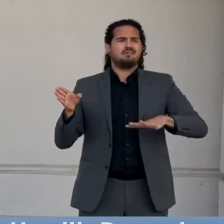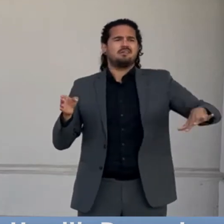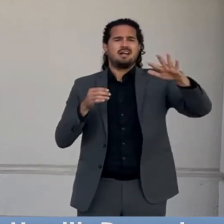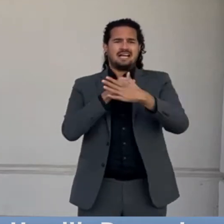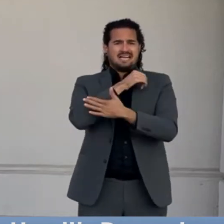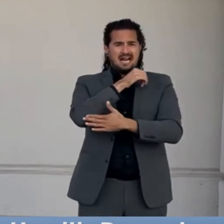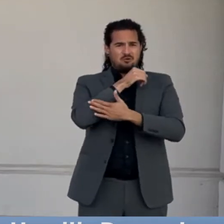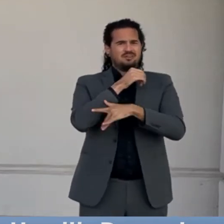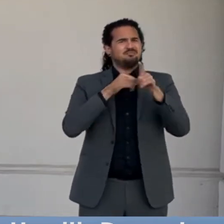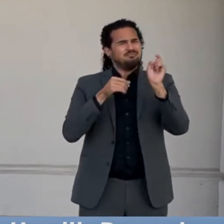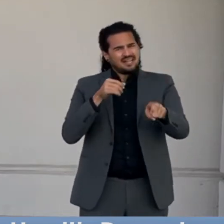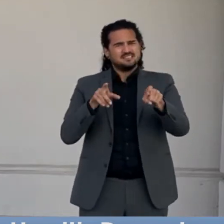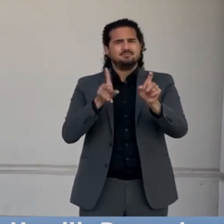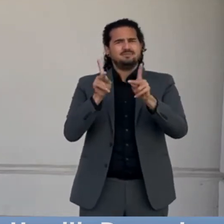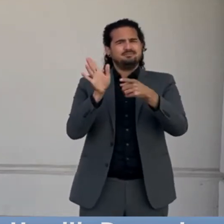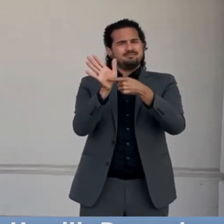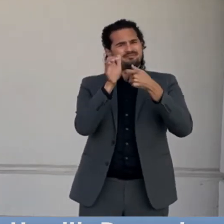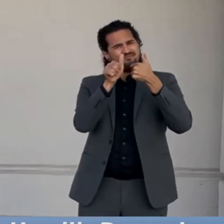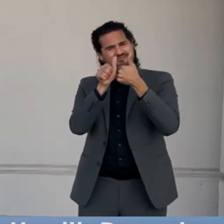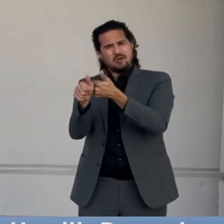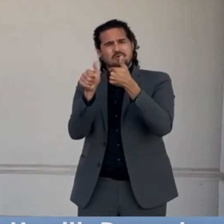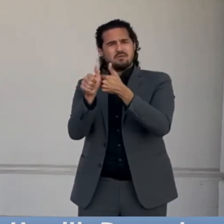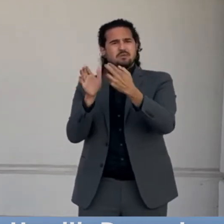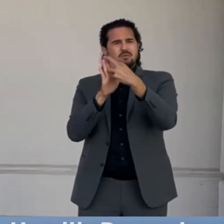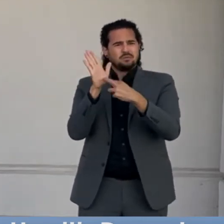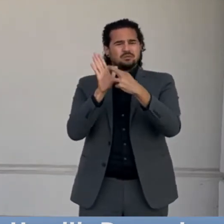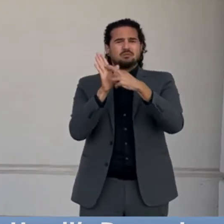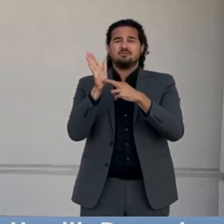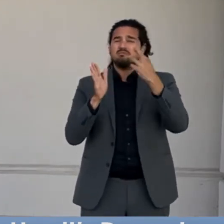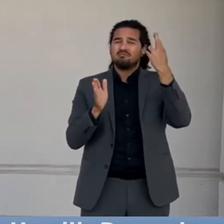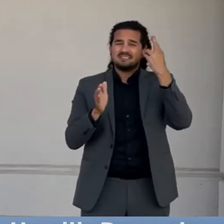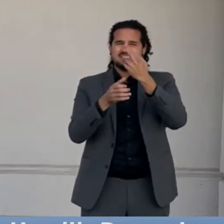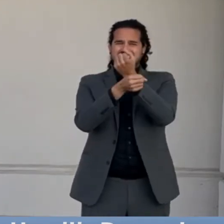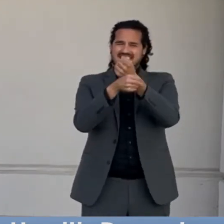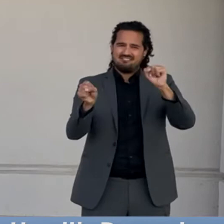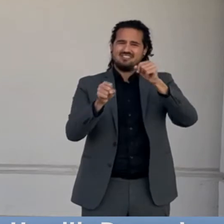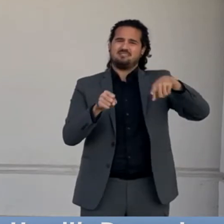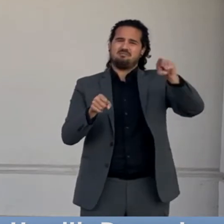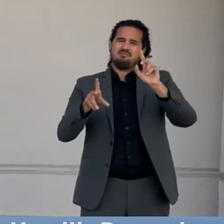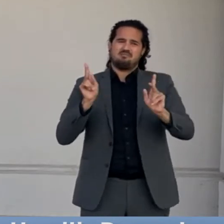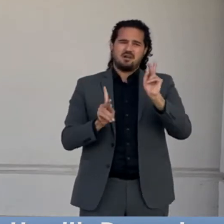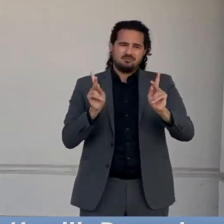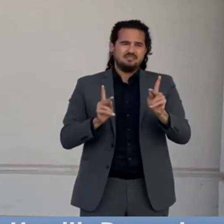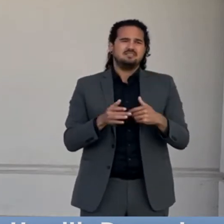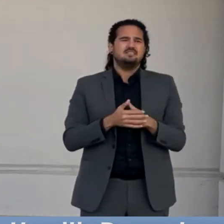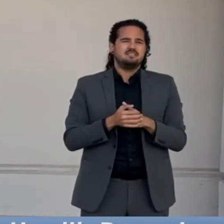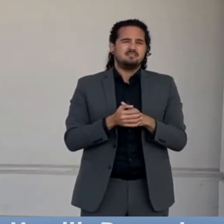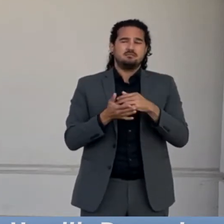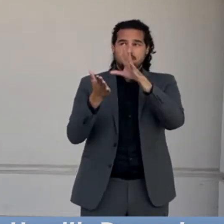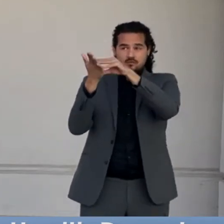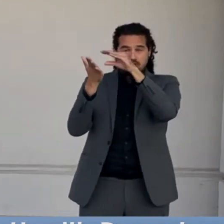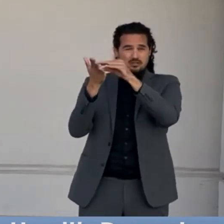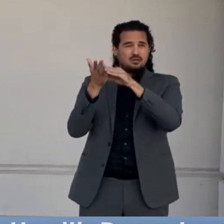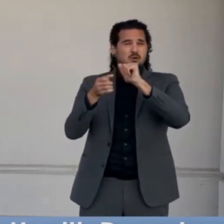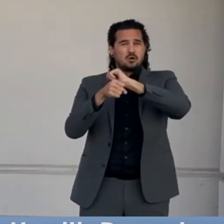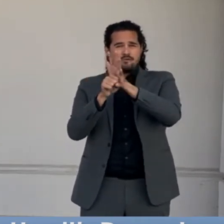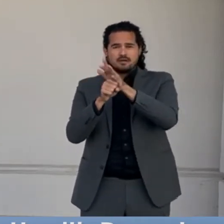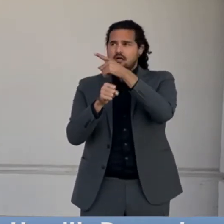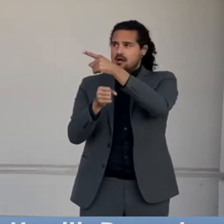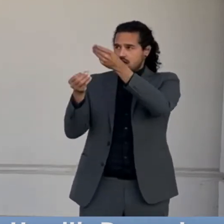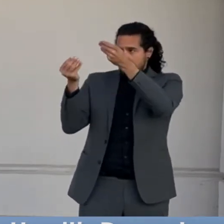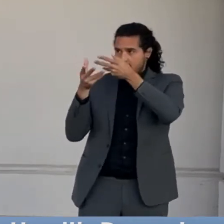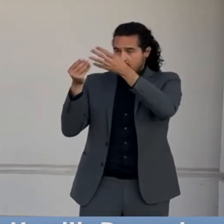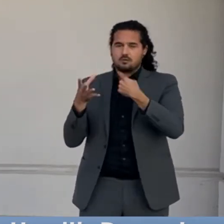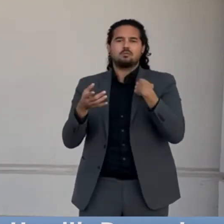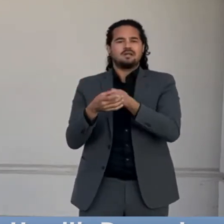slow the spread of the virus. As we learn more about this virus, we will continue to update our recommendations in order to have the most effective